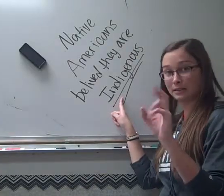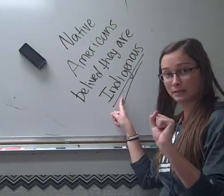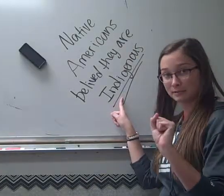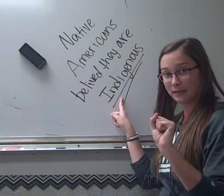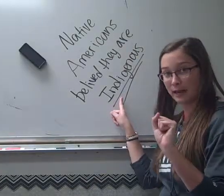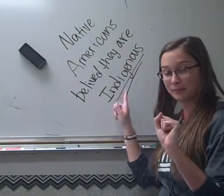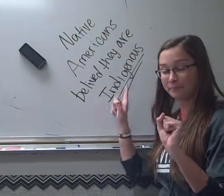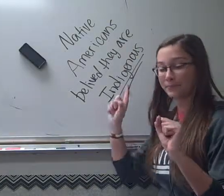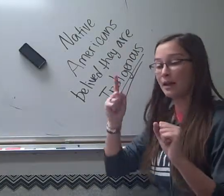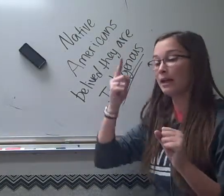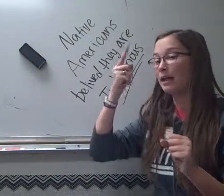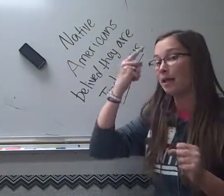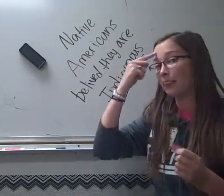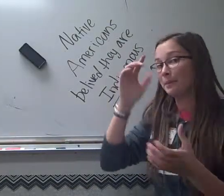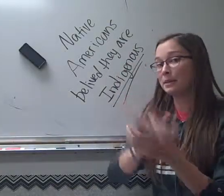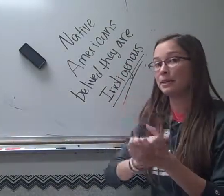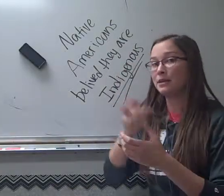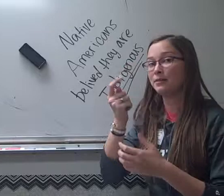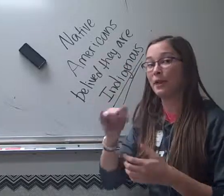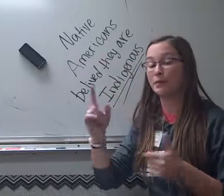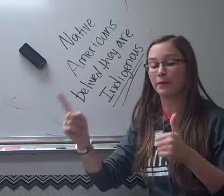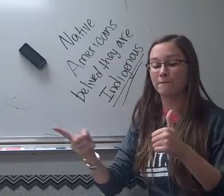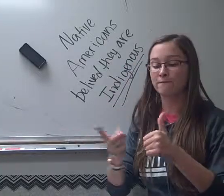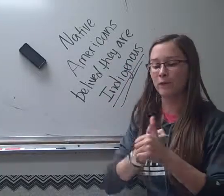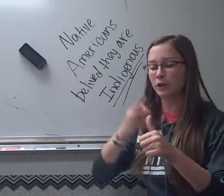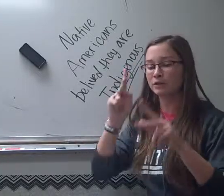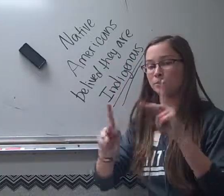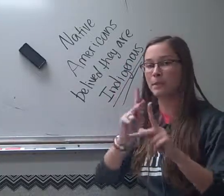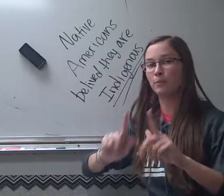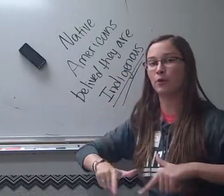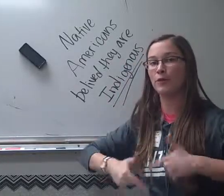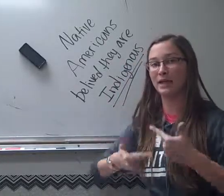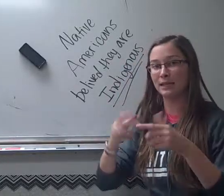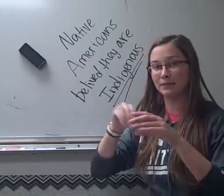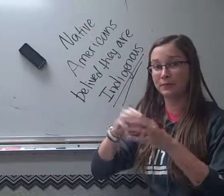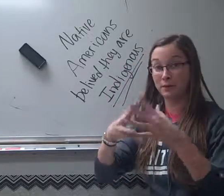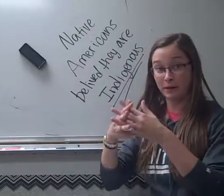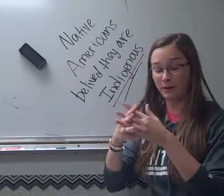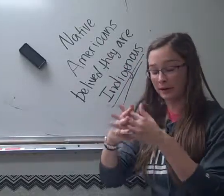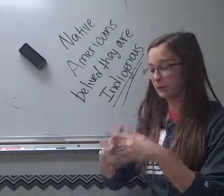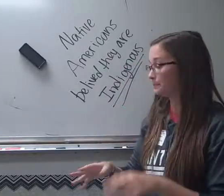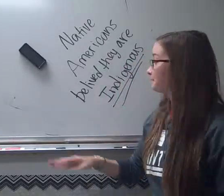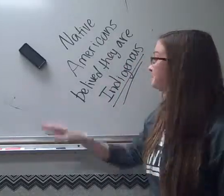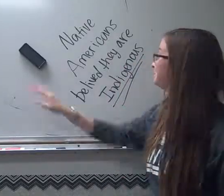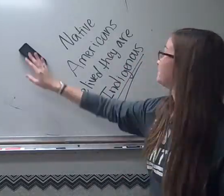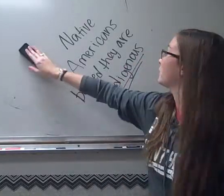indigenous, okay? They believed they were the first people that lived in America.